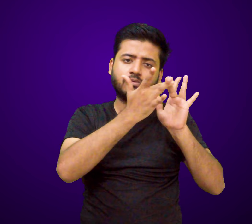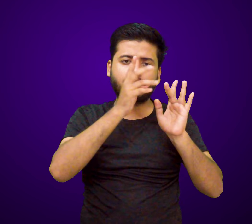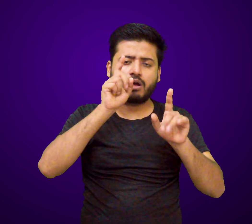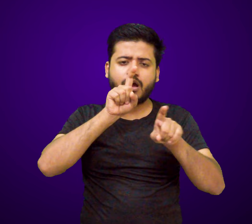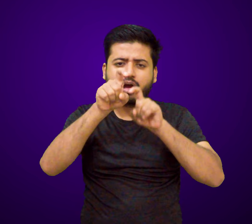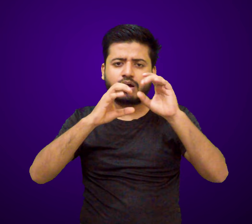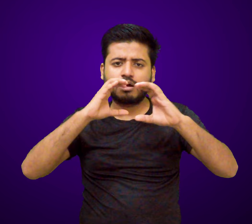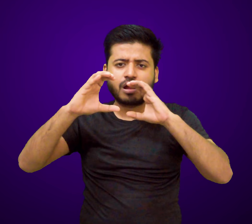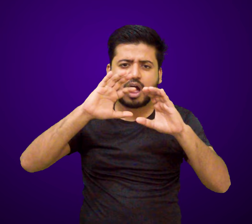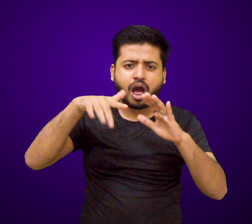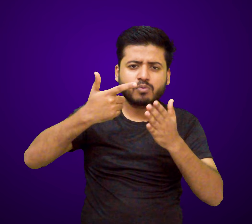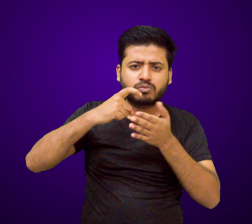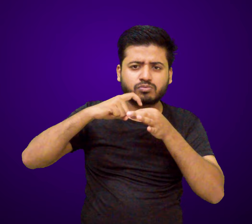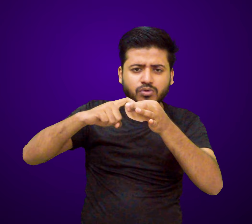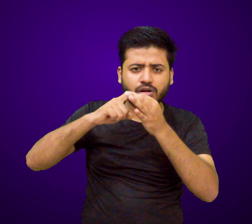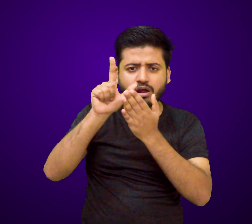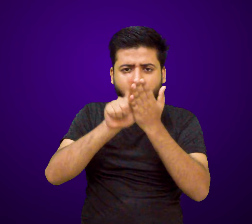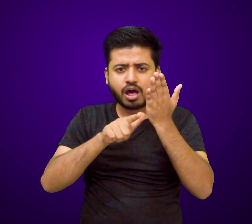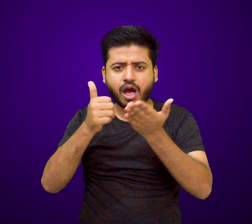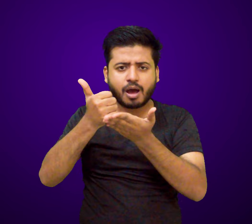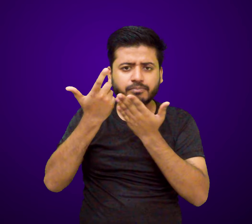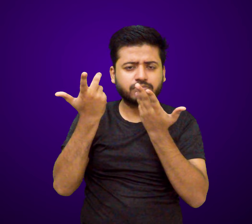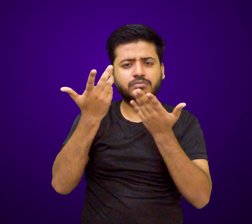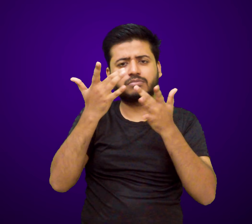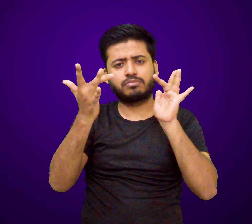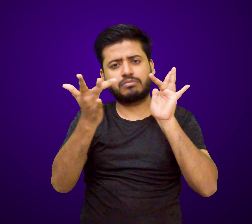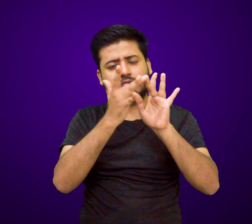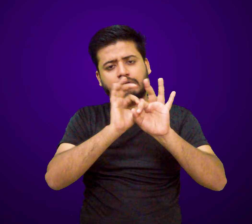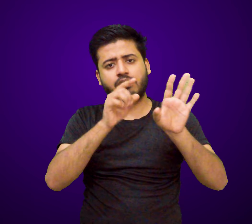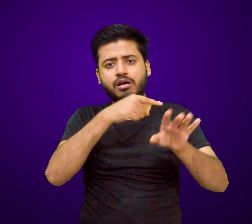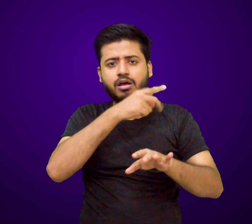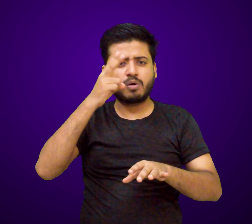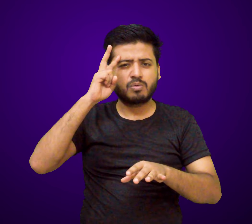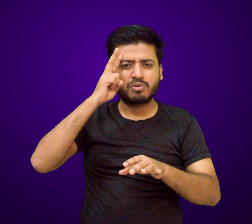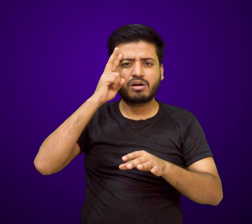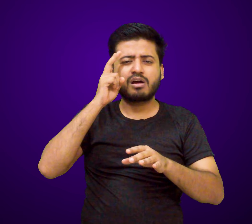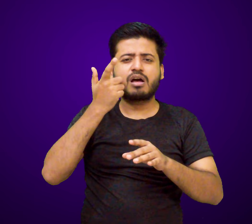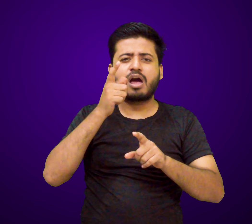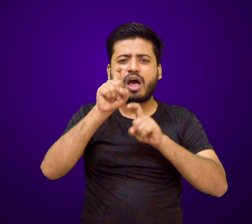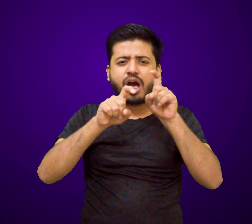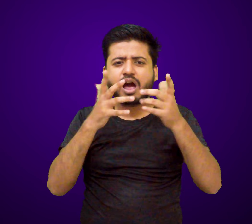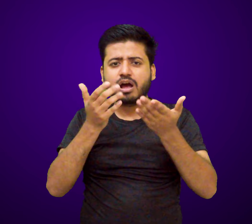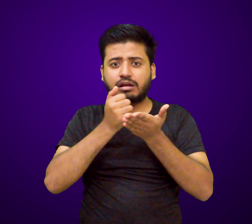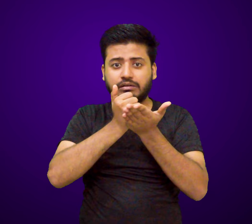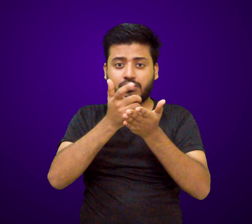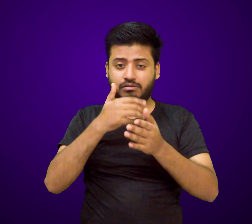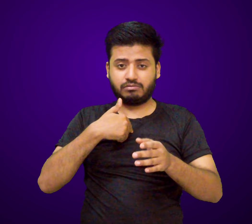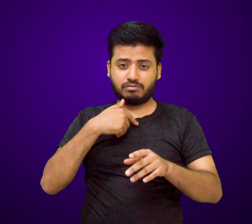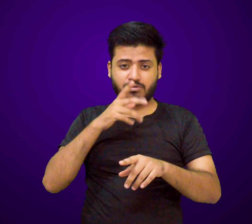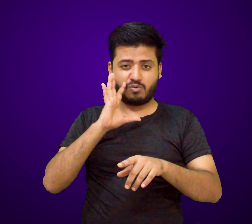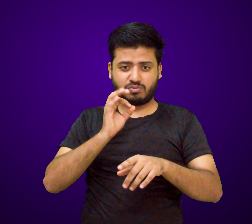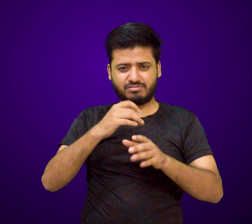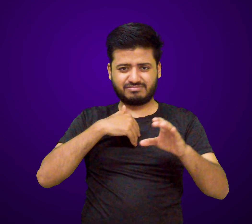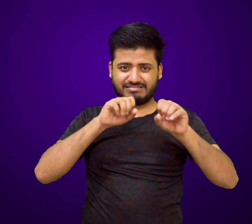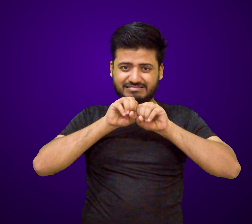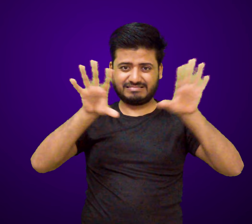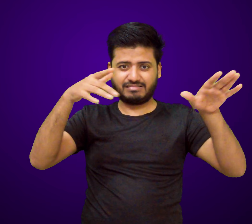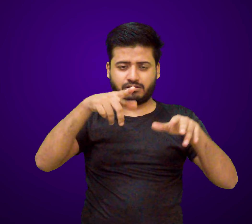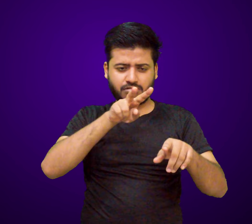pain in my lower back that radiates down my legs. The pain intensifies after standing for more than 10 minutes, making it difficult for